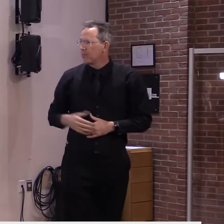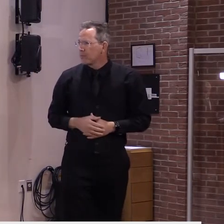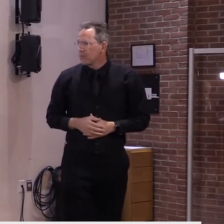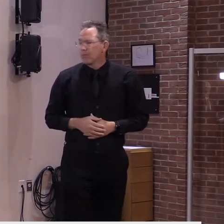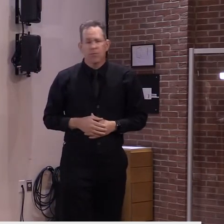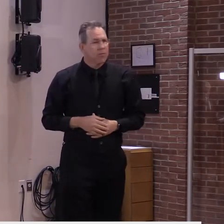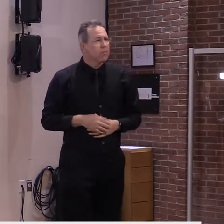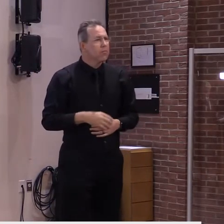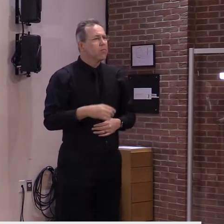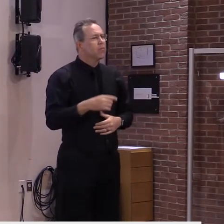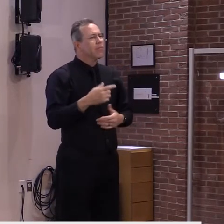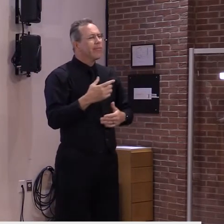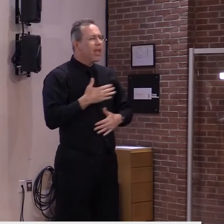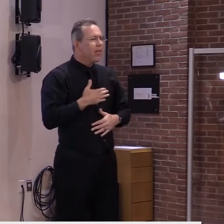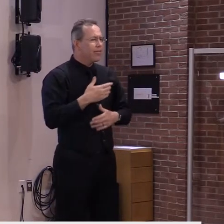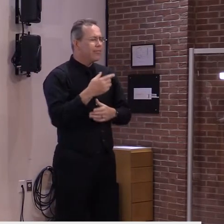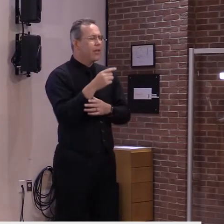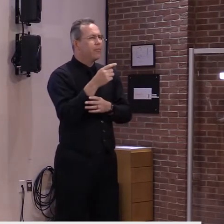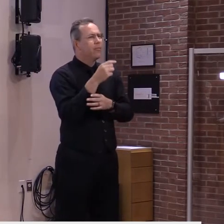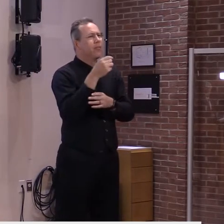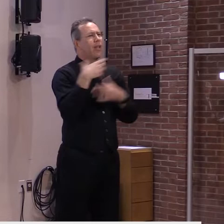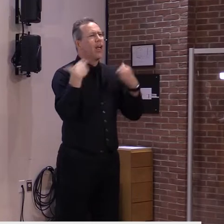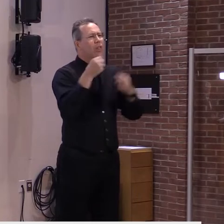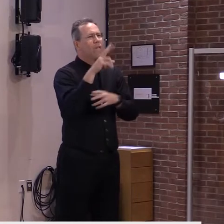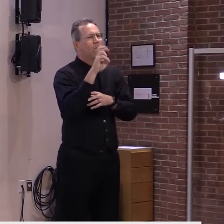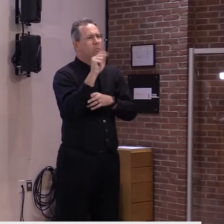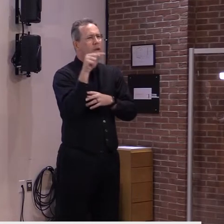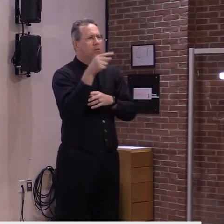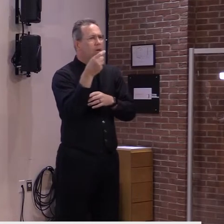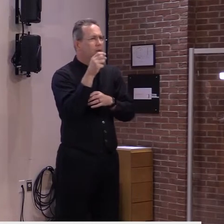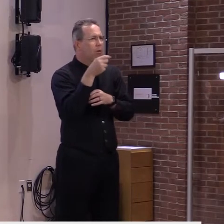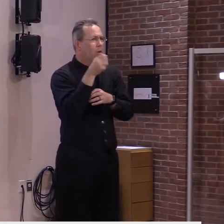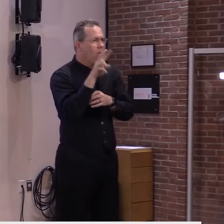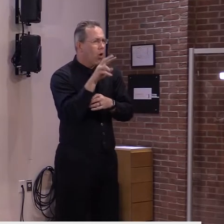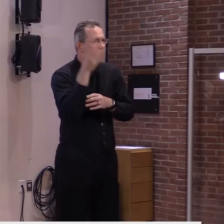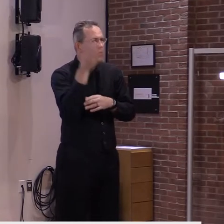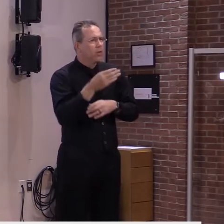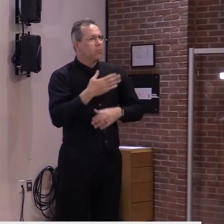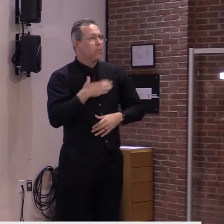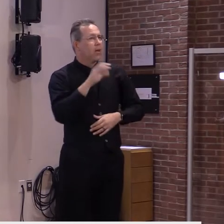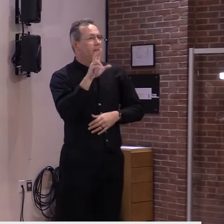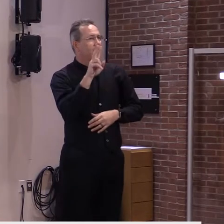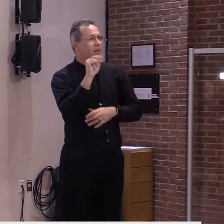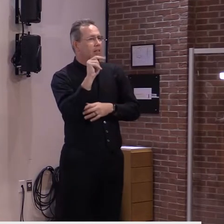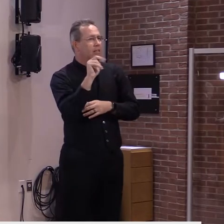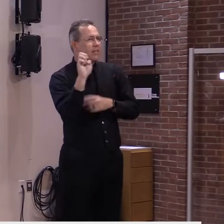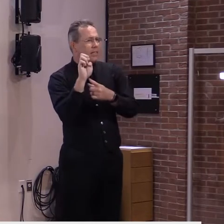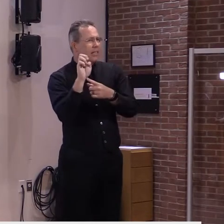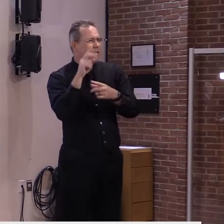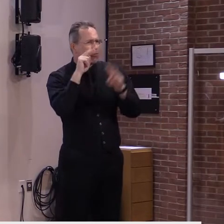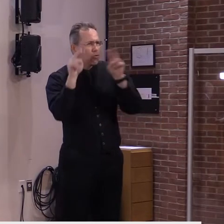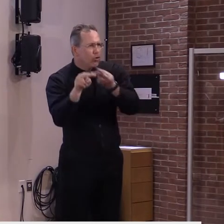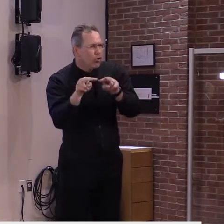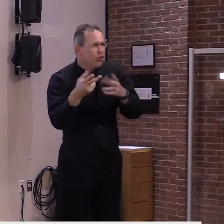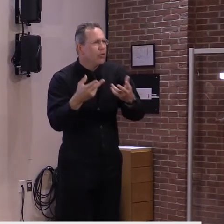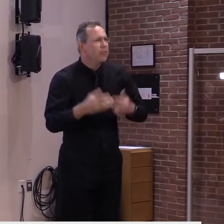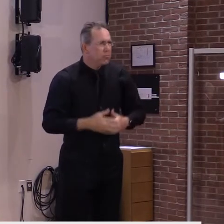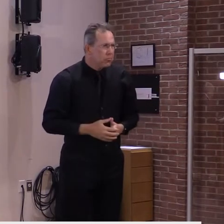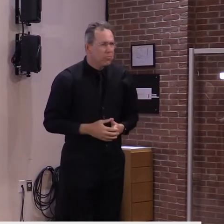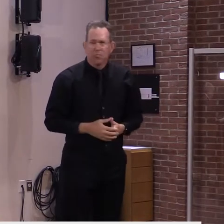it on the screen here for websites that you can go to get more information about